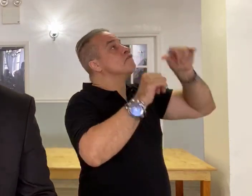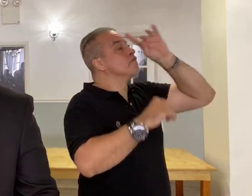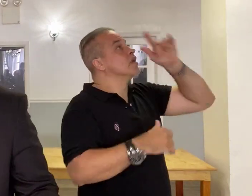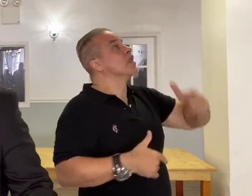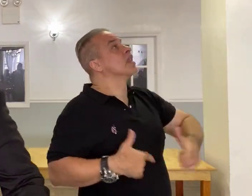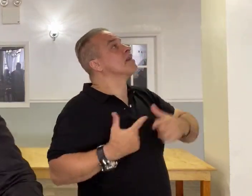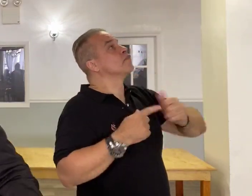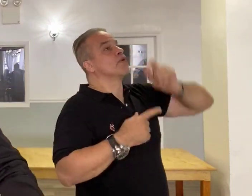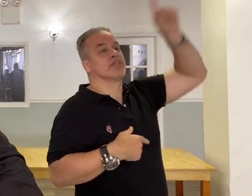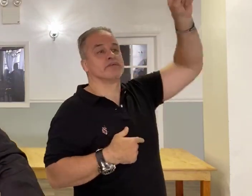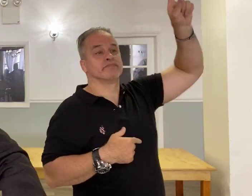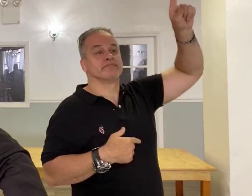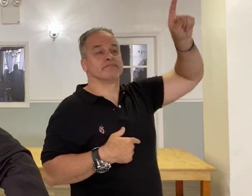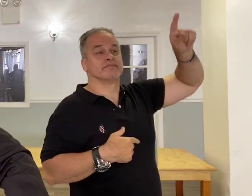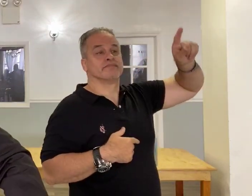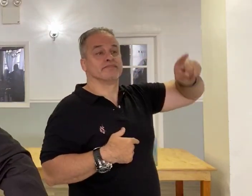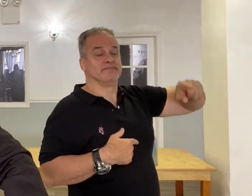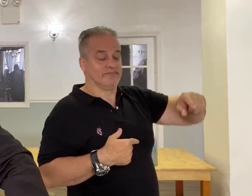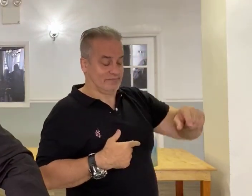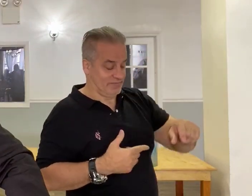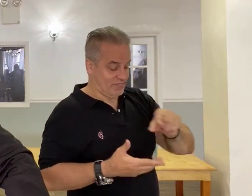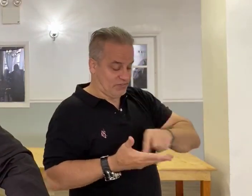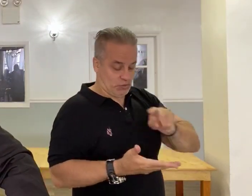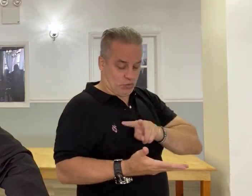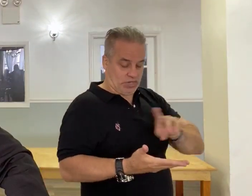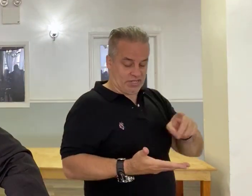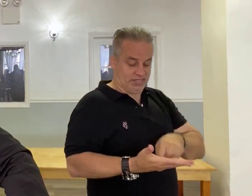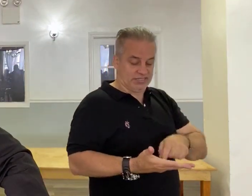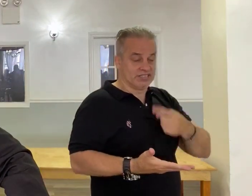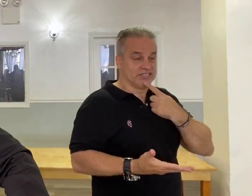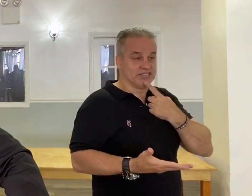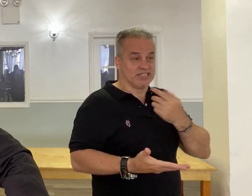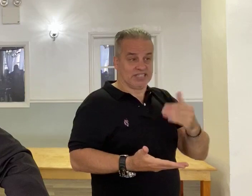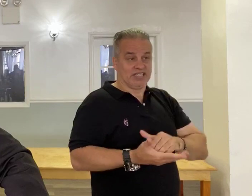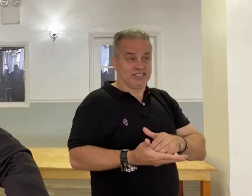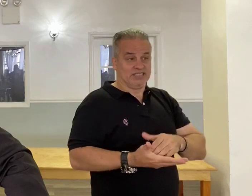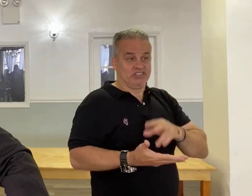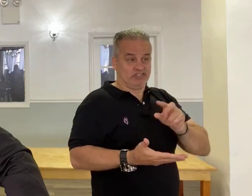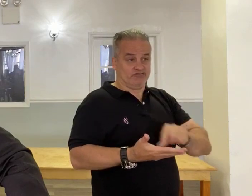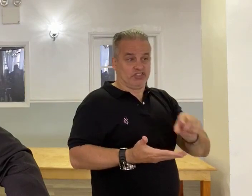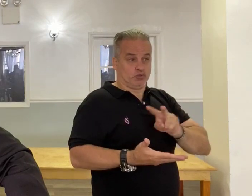that. It says here in verse 28, it says,